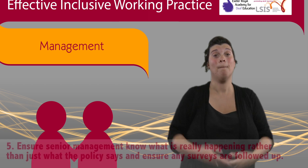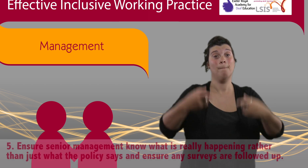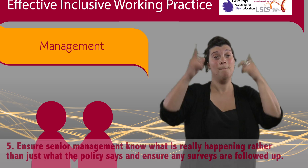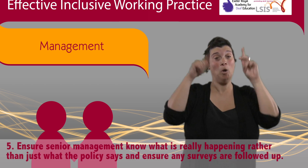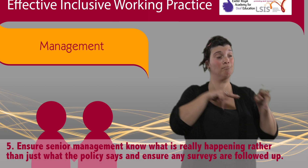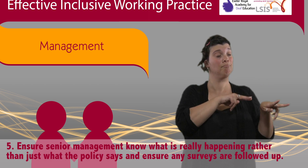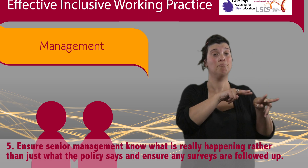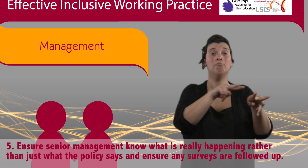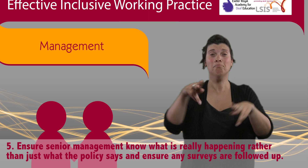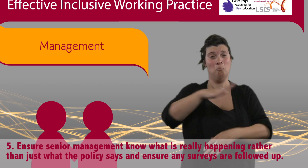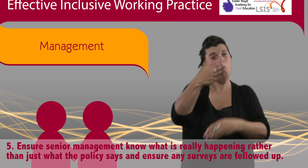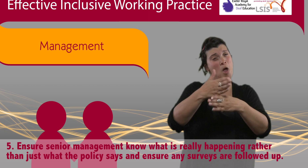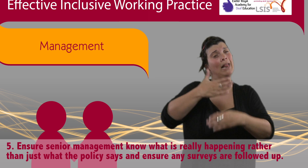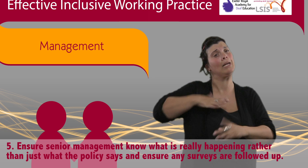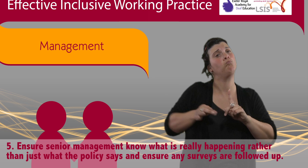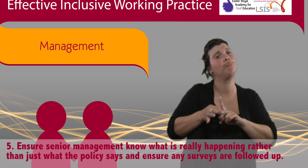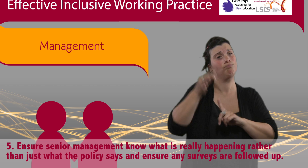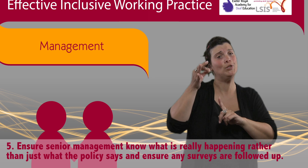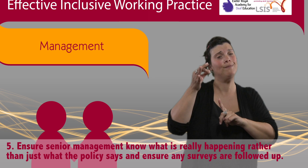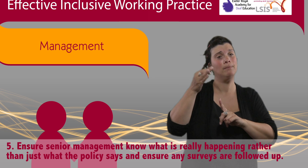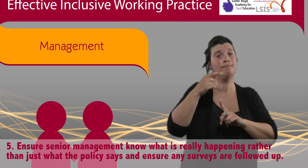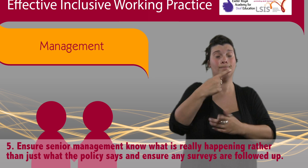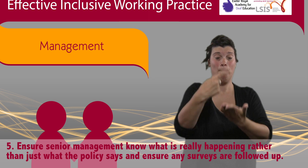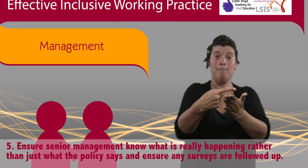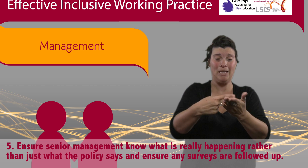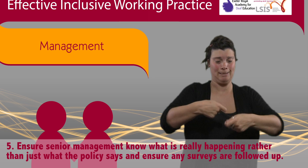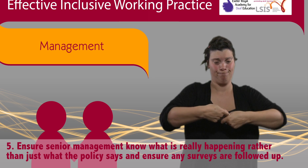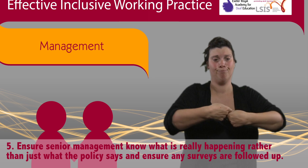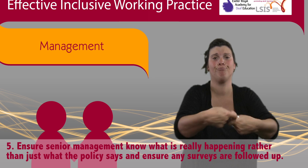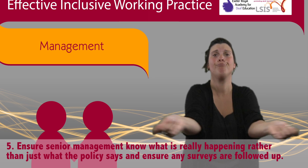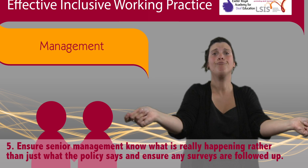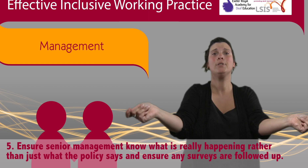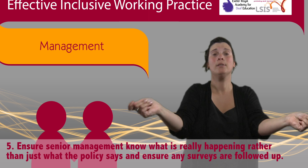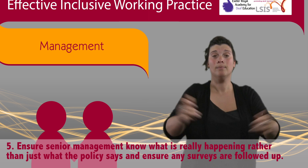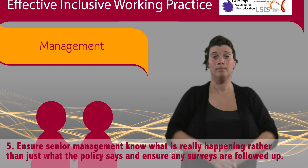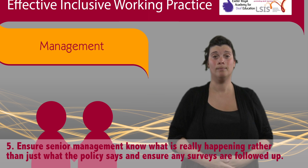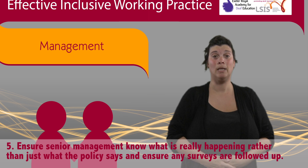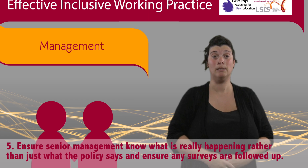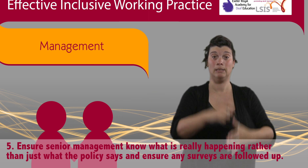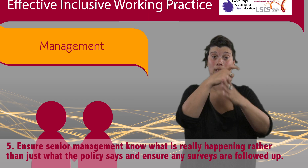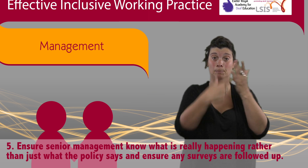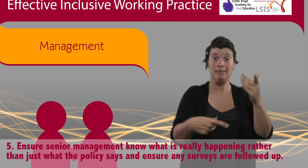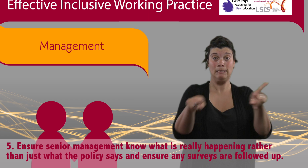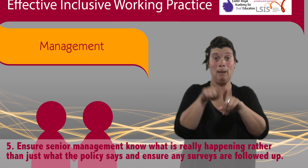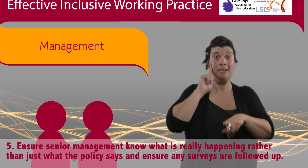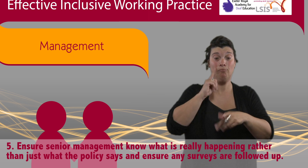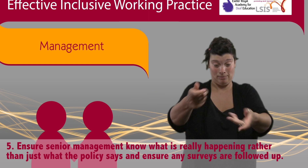Ensure senior management know what is really happening, rather than just what the policy says, and ensure any surveys are followed